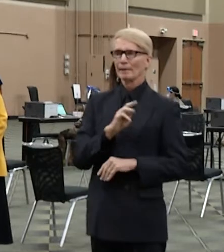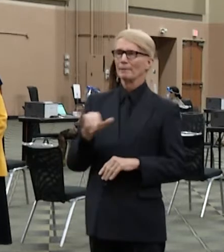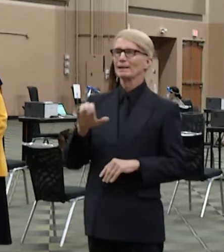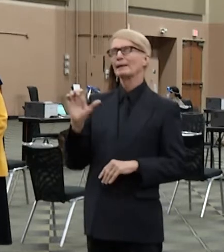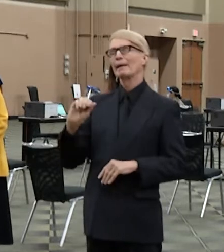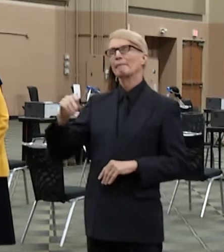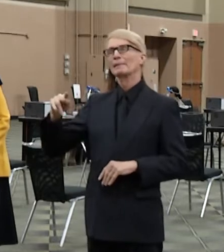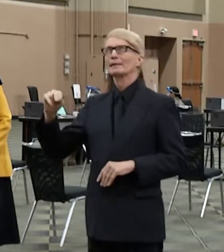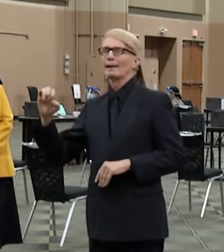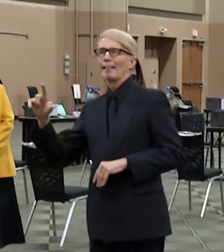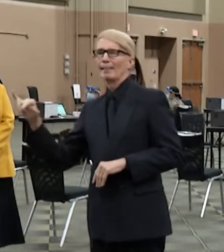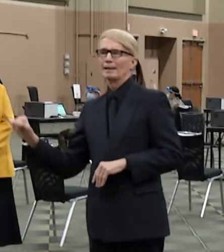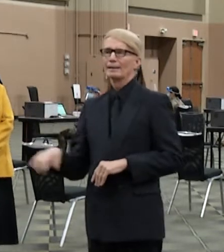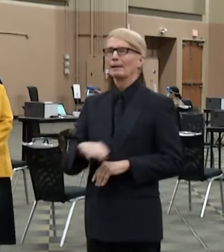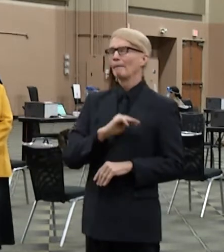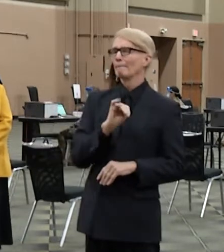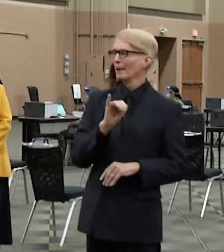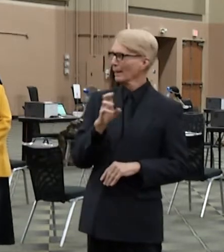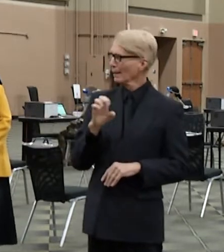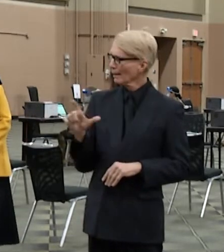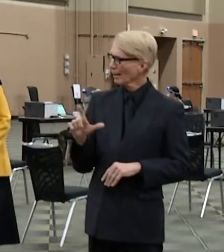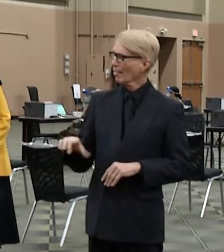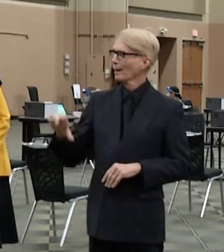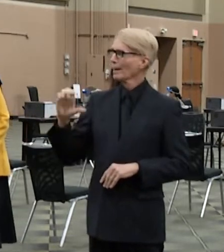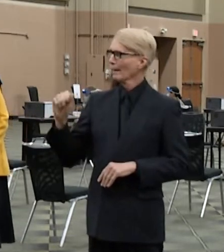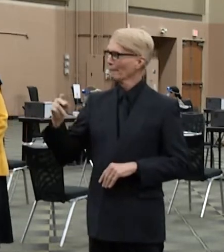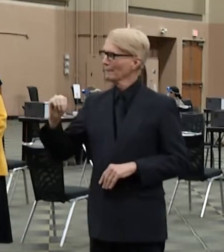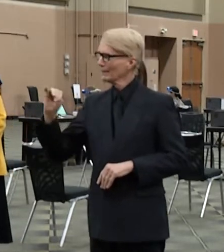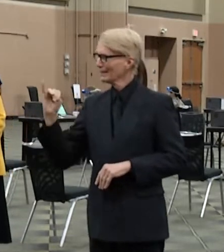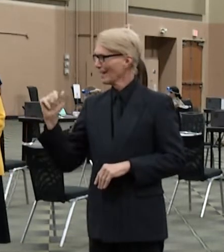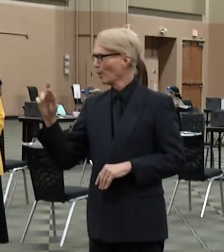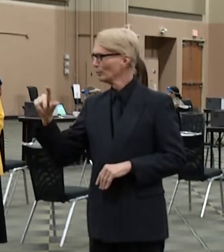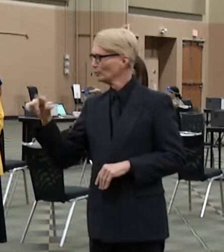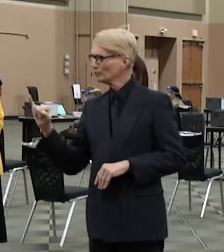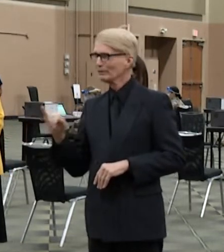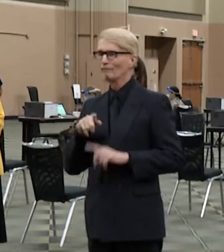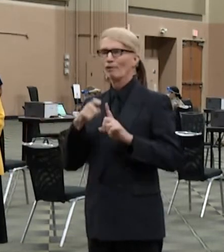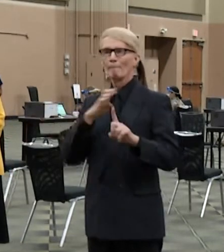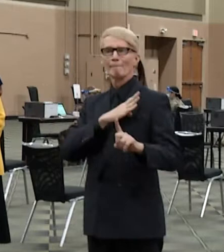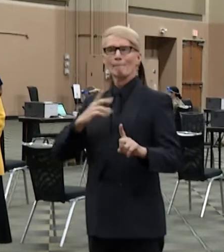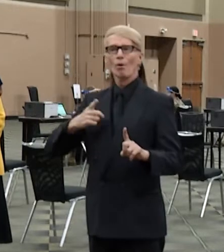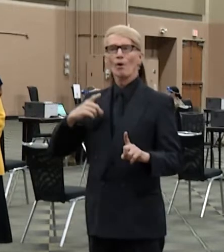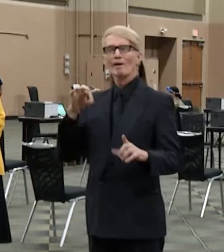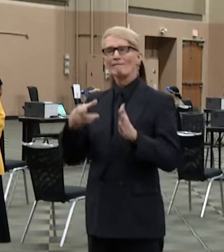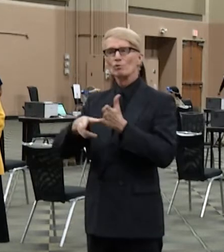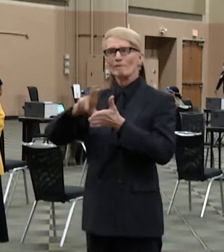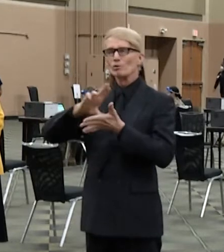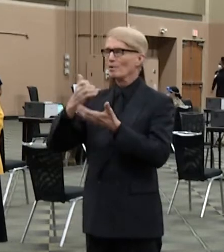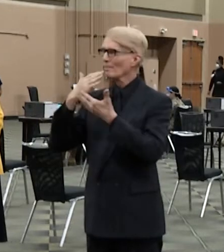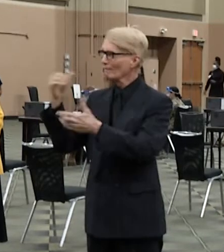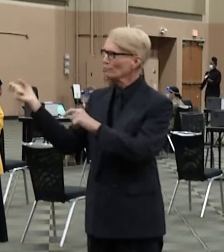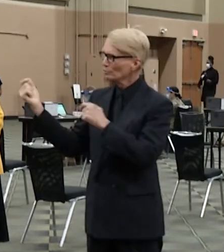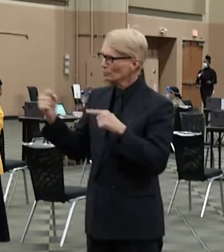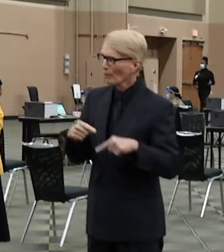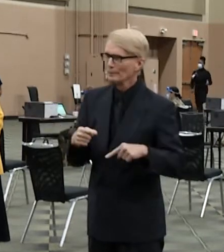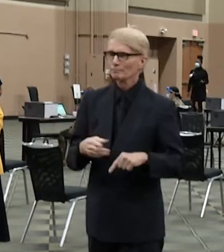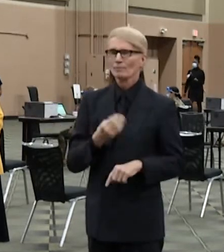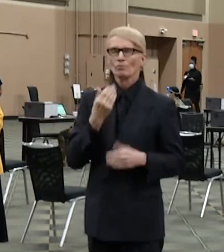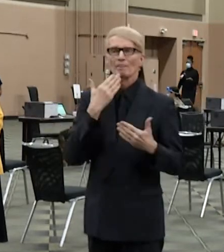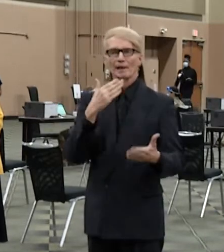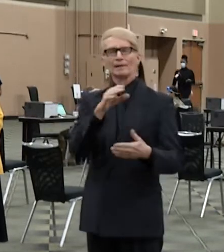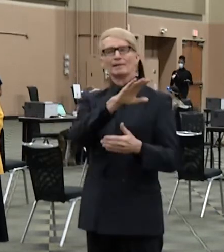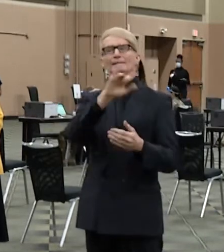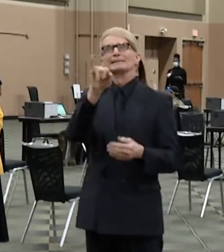Michael Cabinargi from the Board of Review. We're grateful that you joined us, all of you. I want to acknowledge Israel